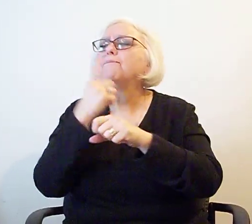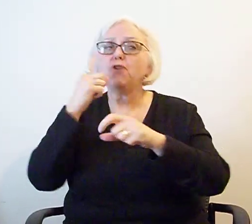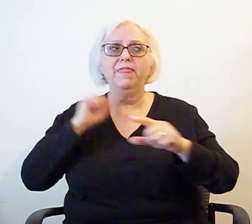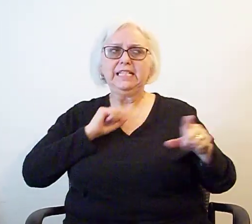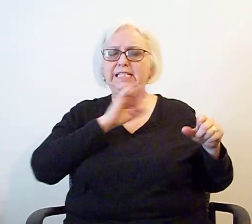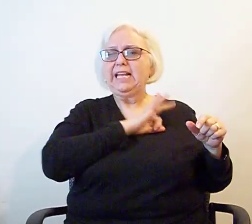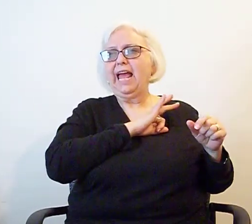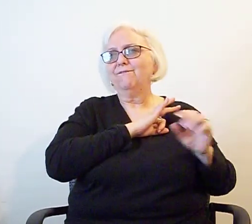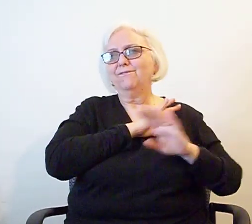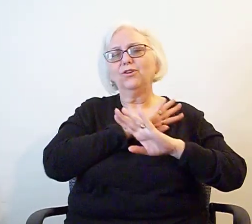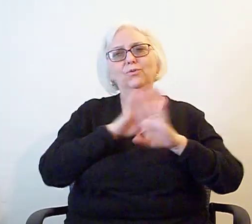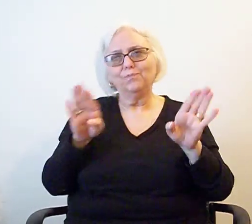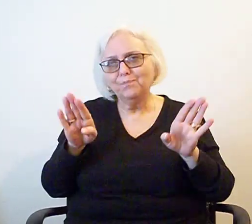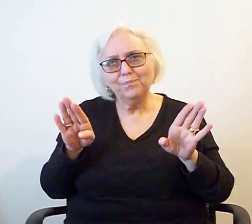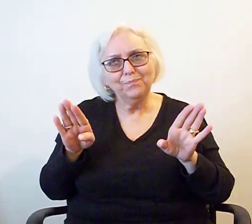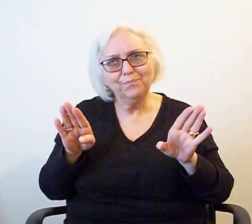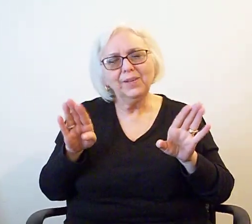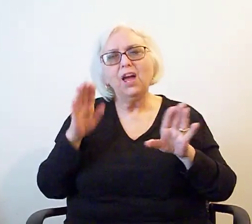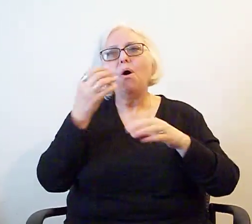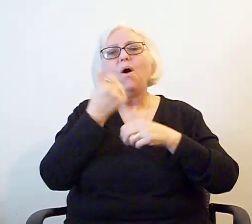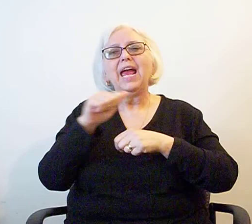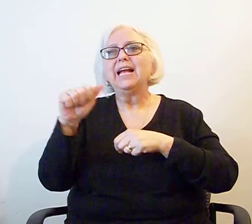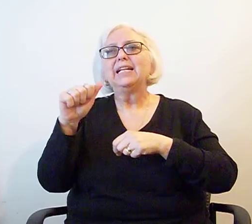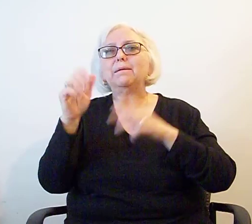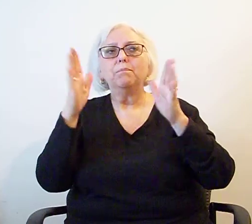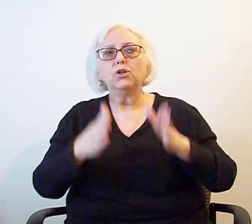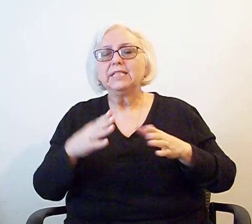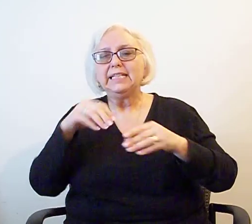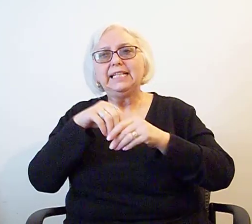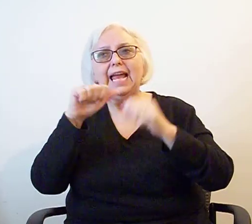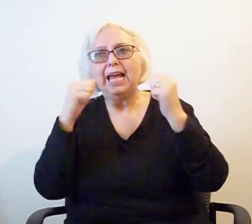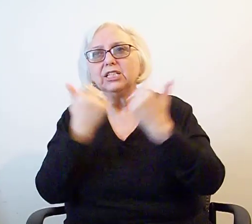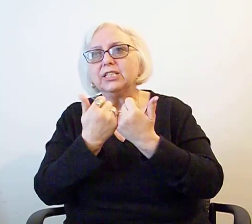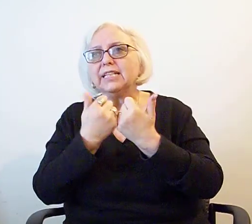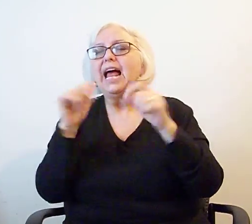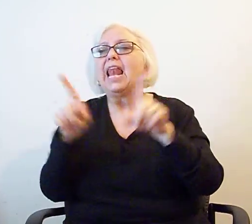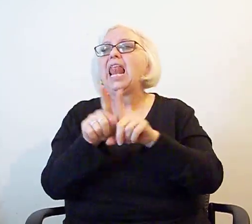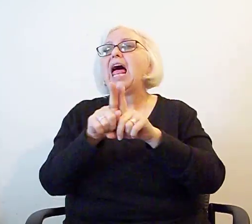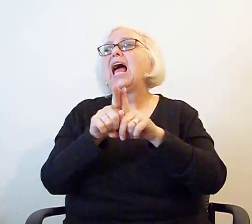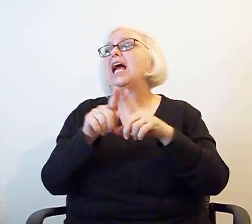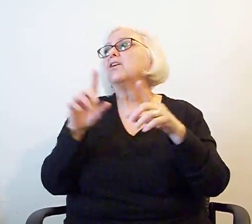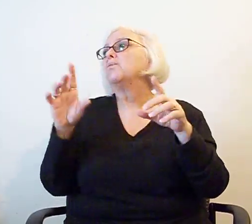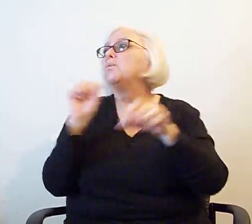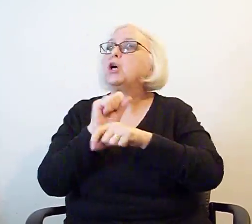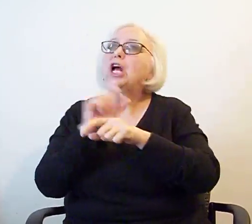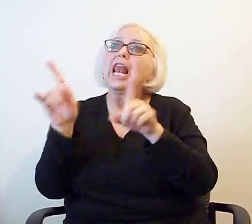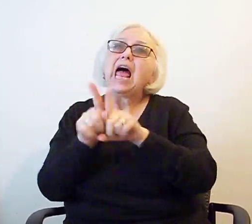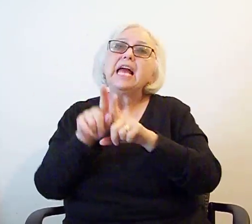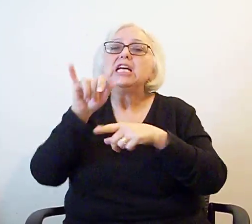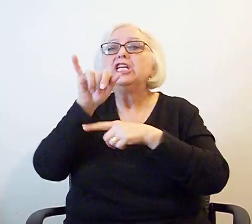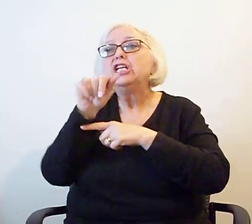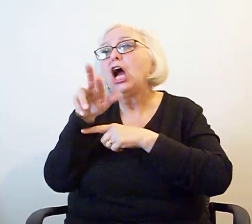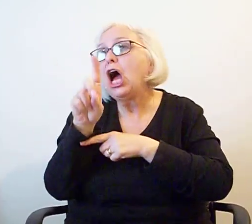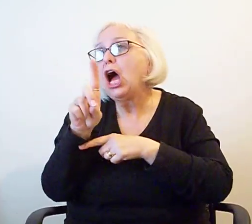or anyone from the agency, such as yard work, helping with